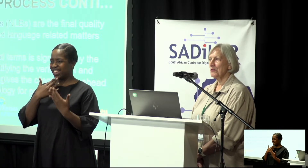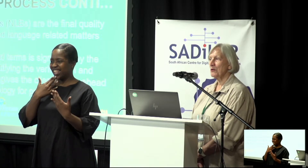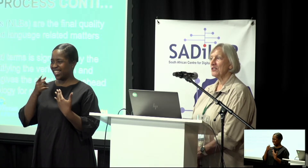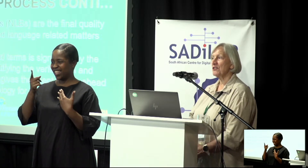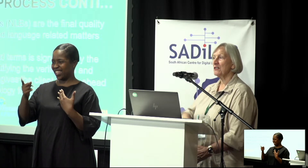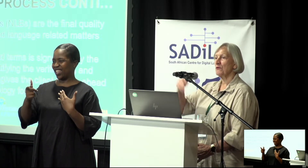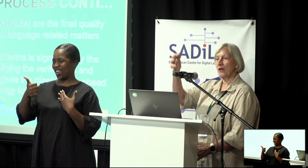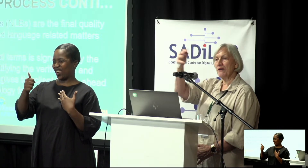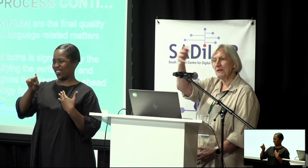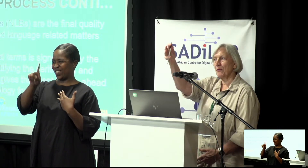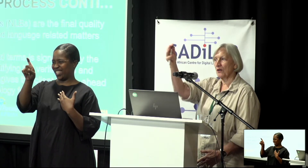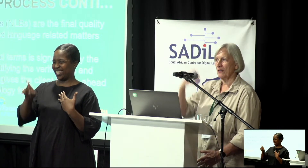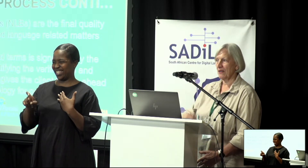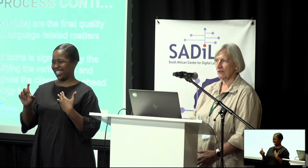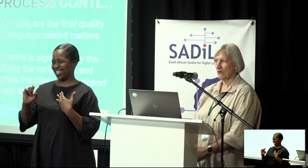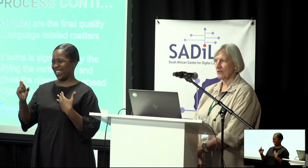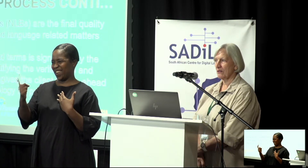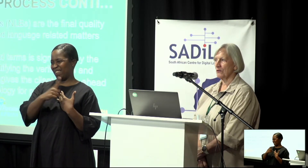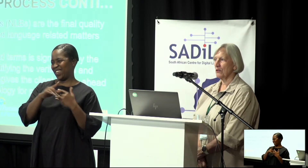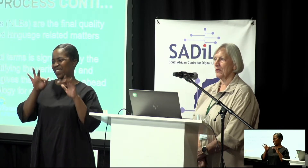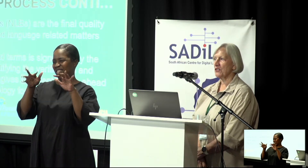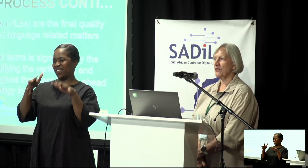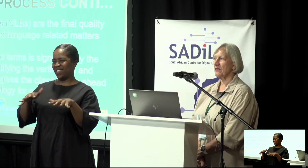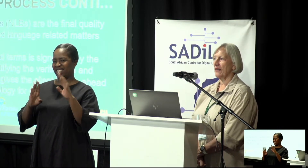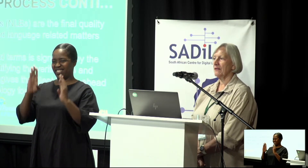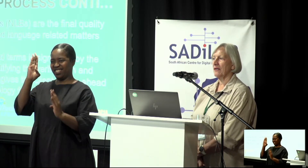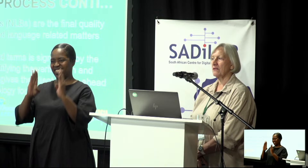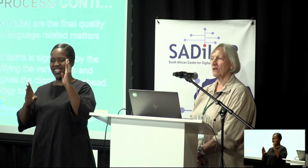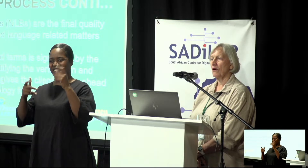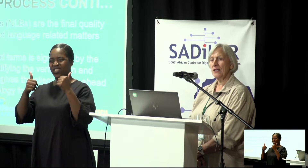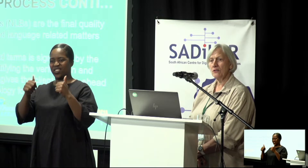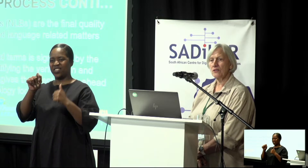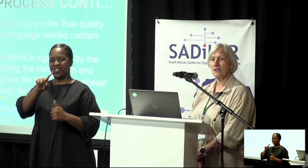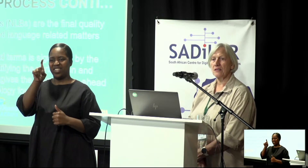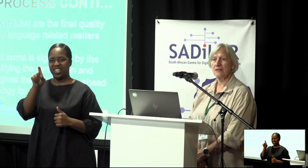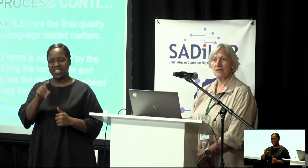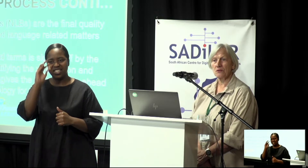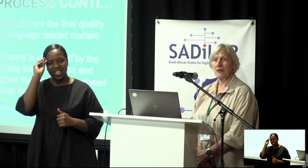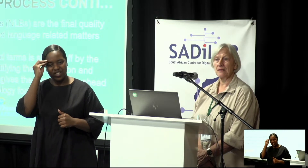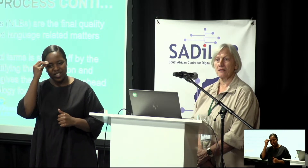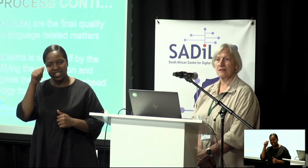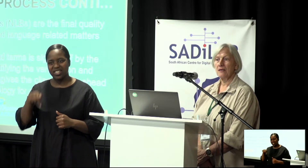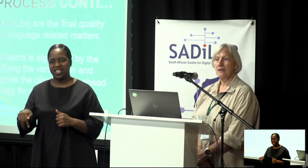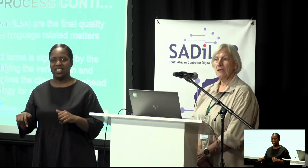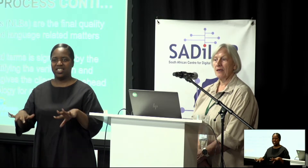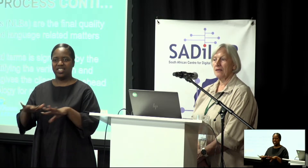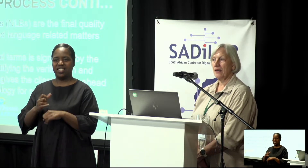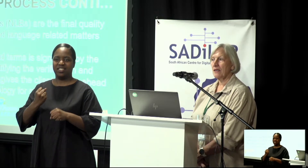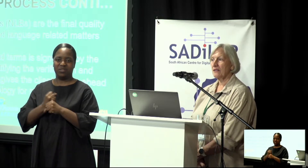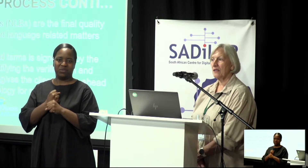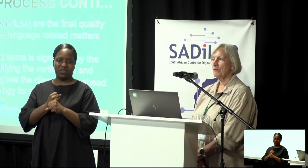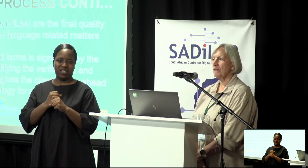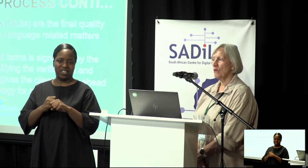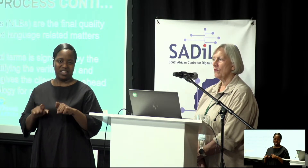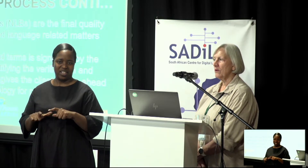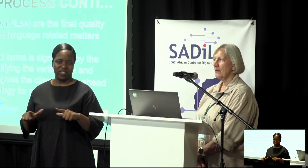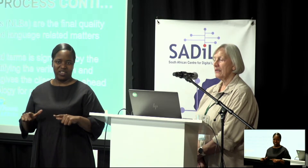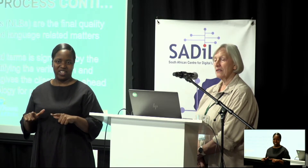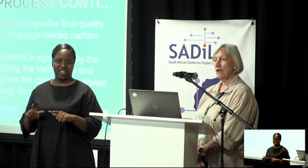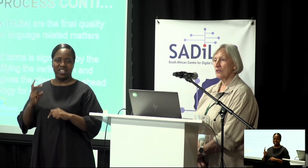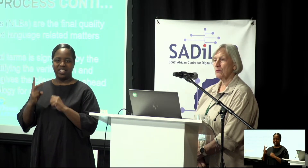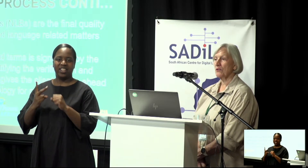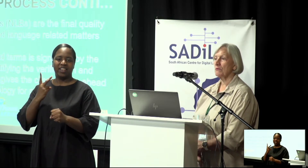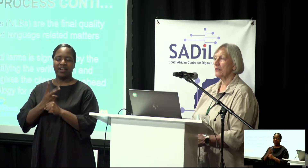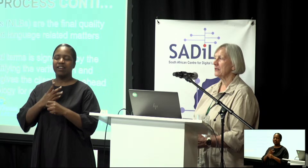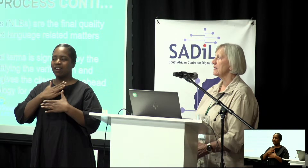sorts of good questions, for everybody that asked good questions and that are interested in this space. And as I said before,